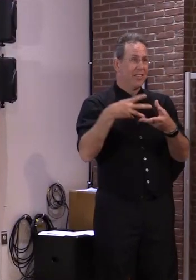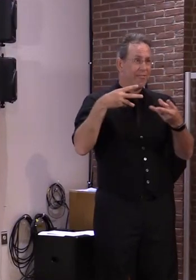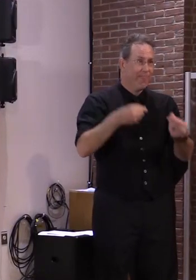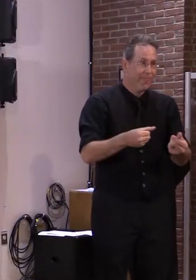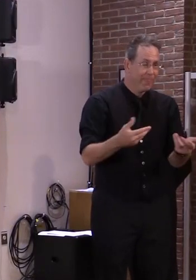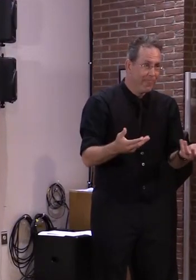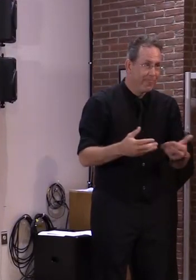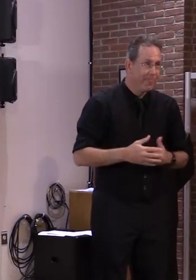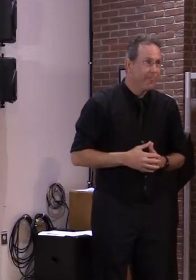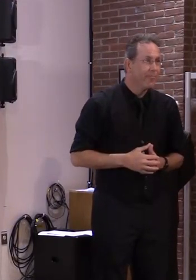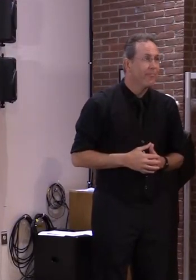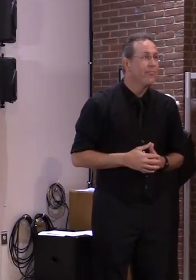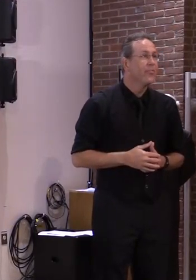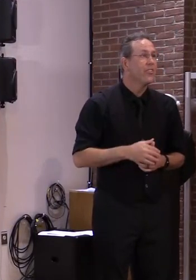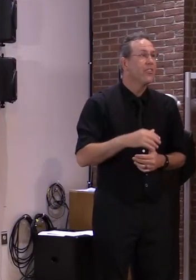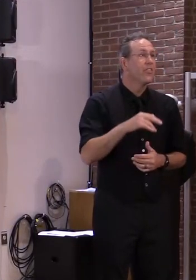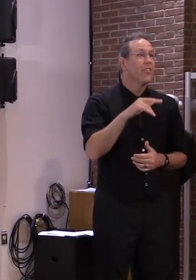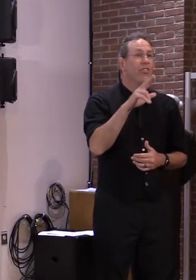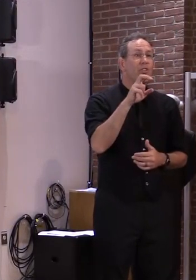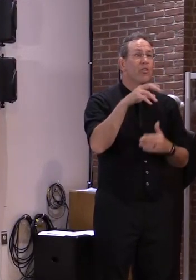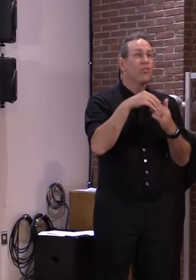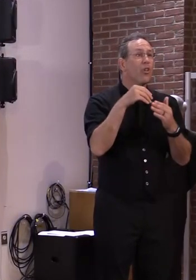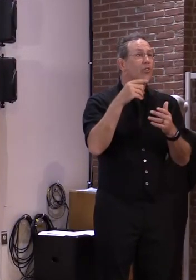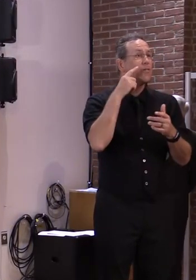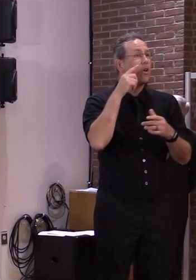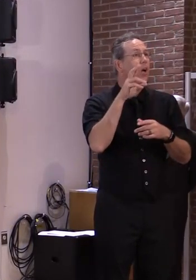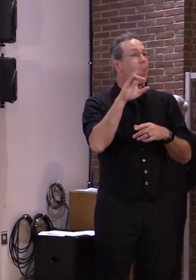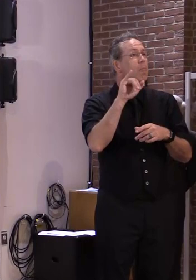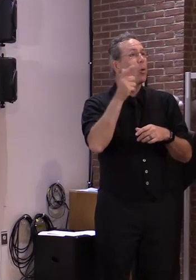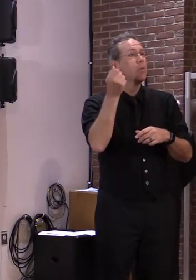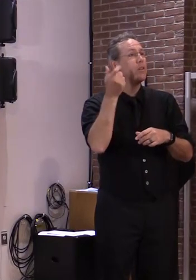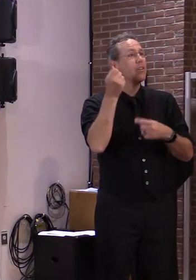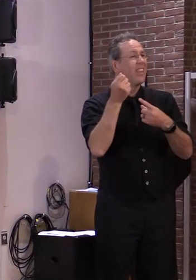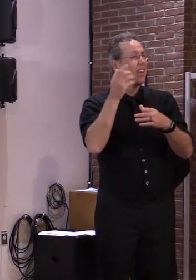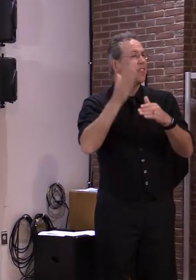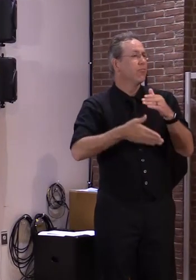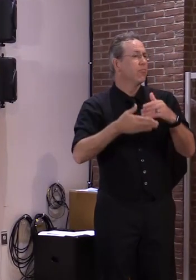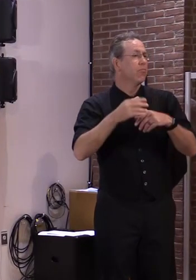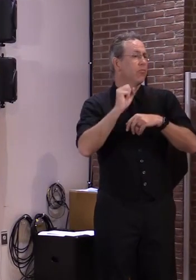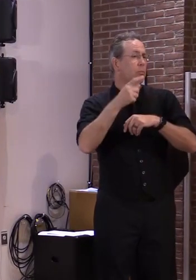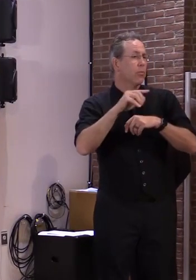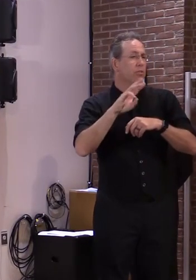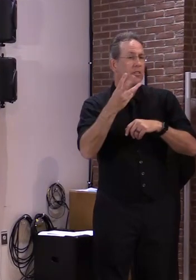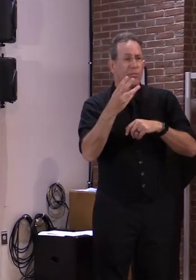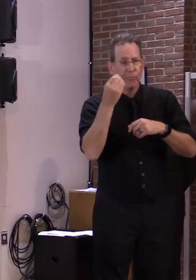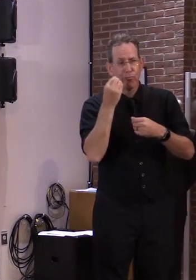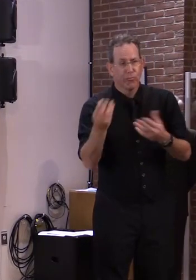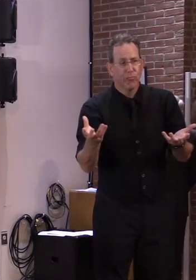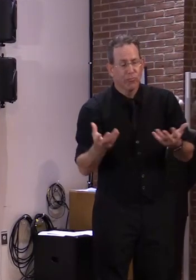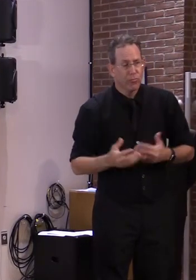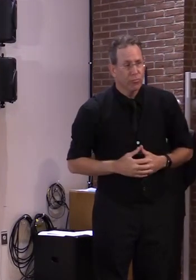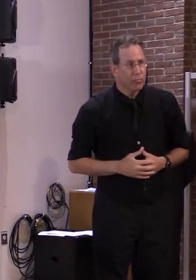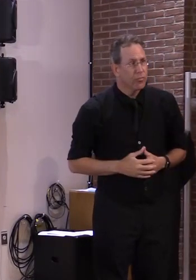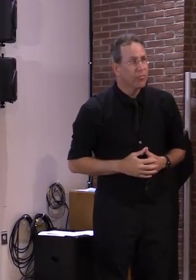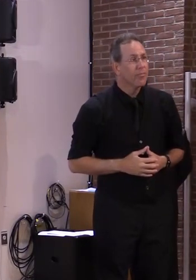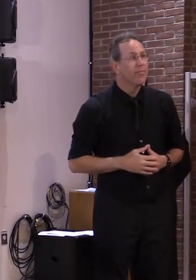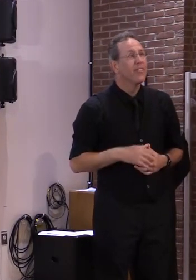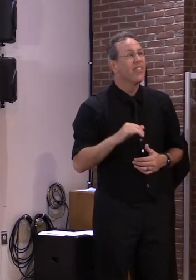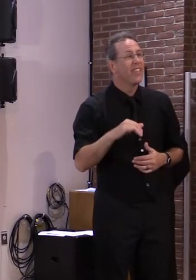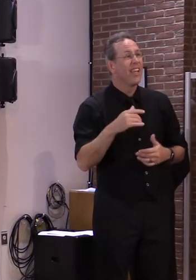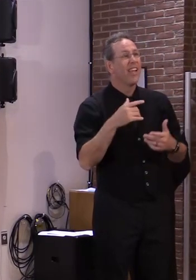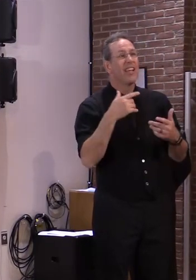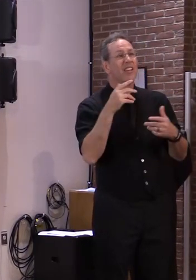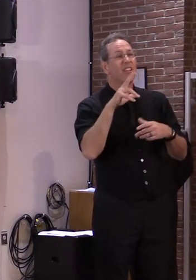of September. We have to give 30-day notice. Whatever we do, I think we should see this